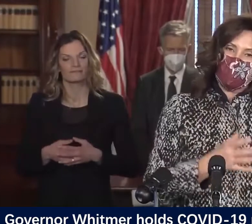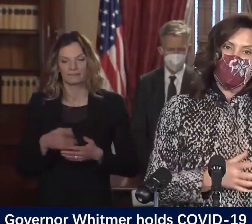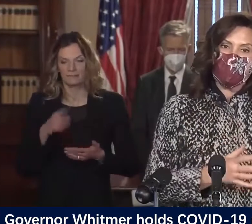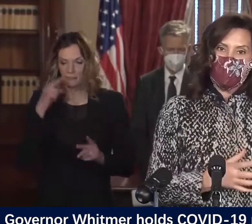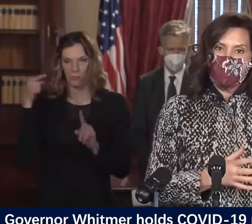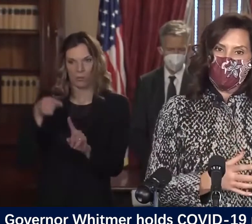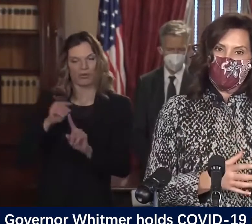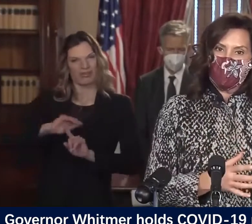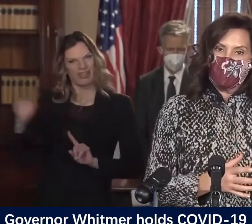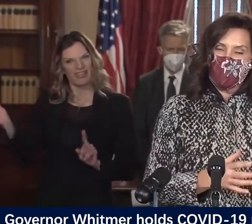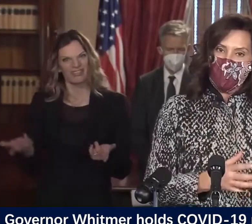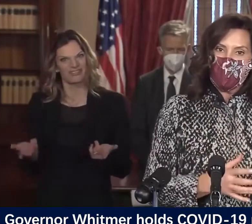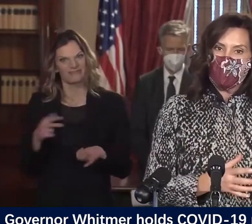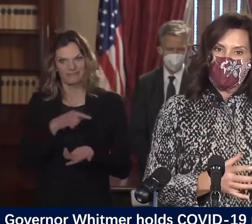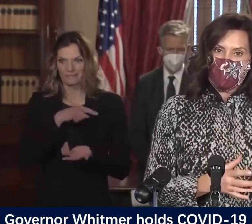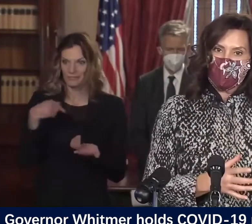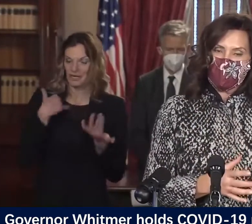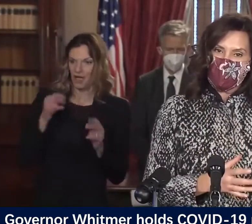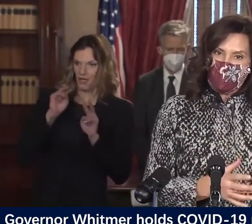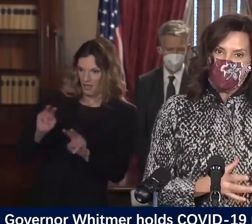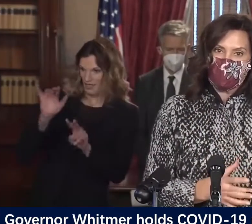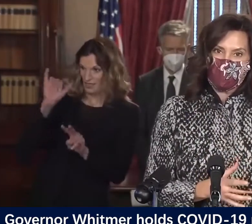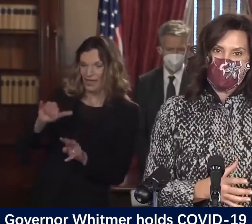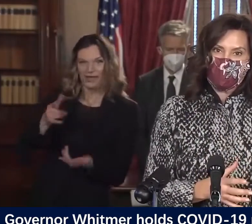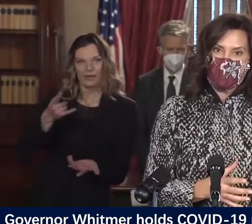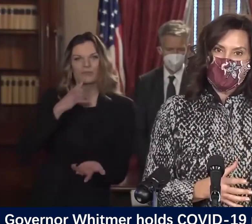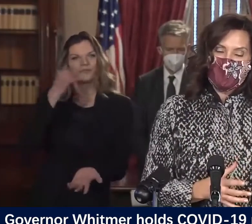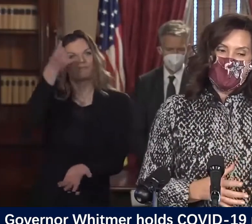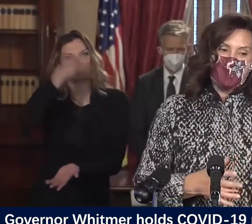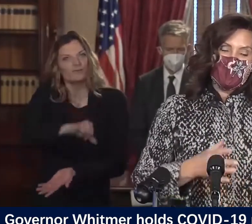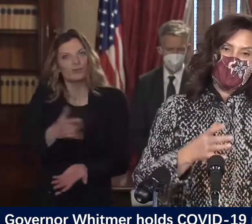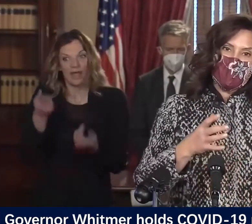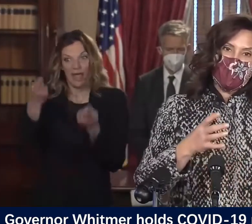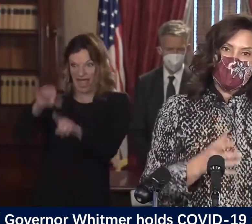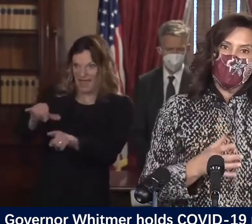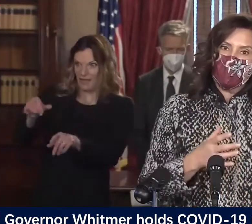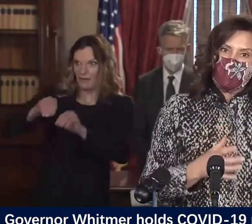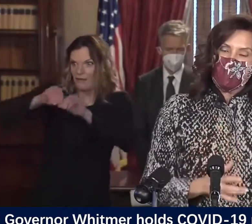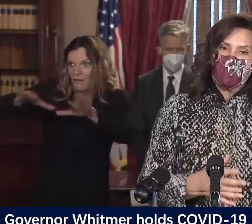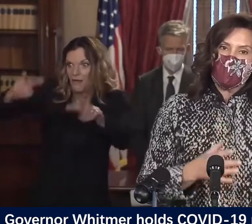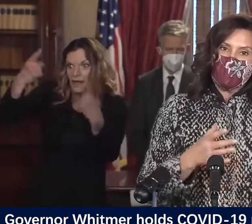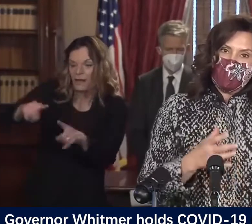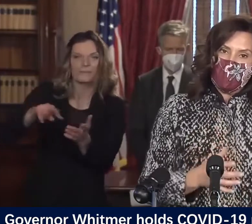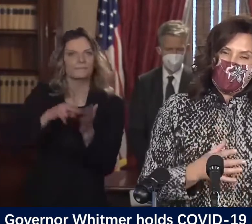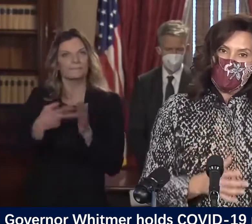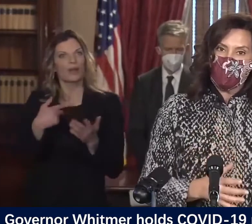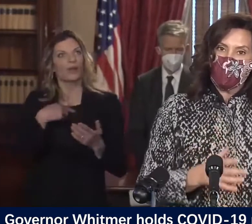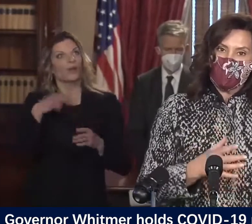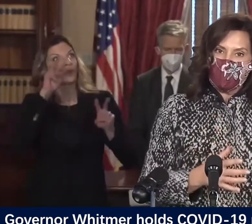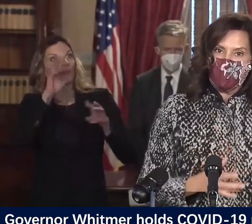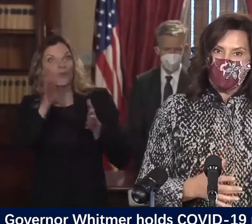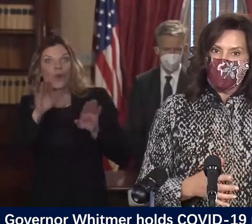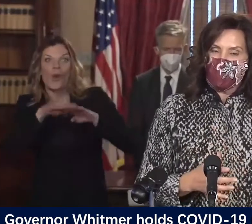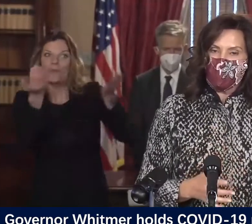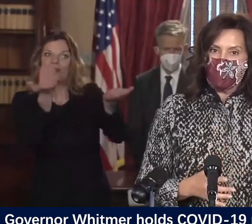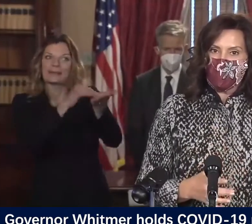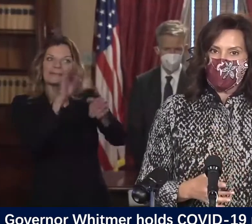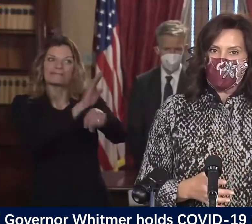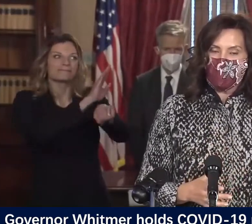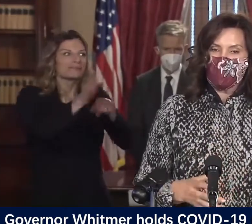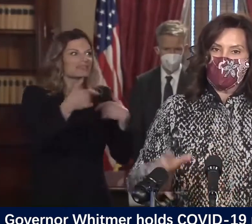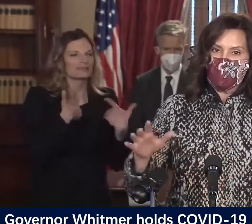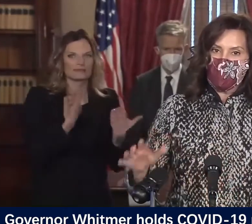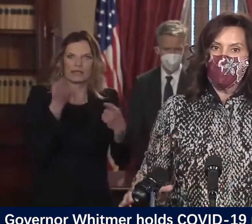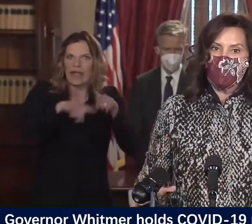that threaten our ability to open up some of these businesses. When people aren't doing what they can do and need to do to keep